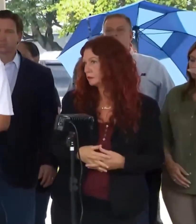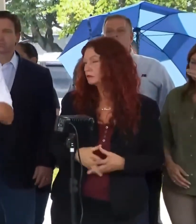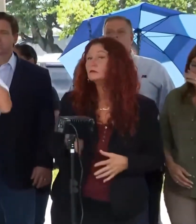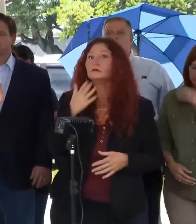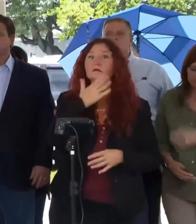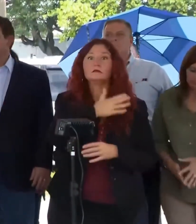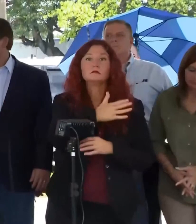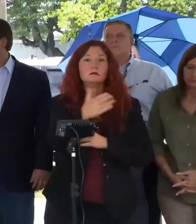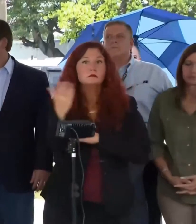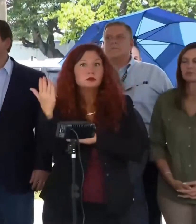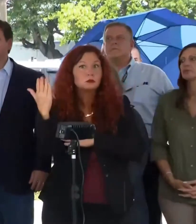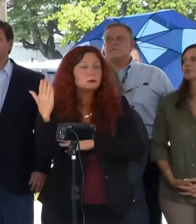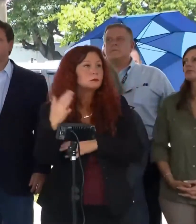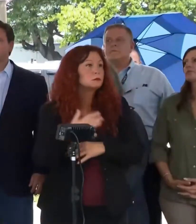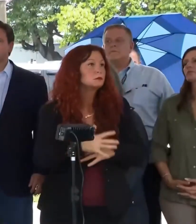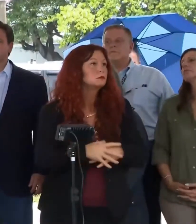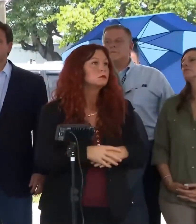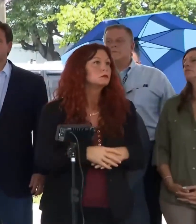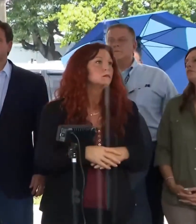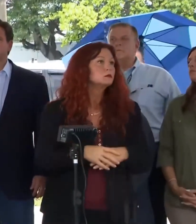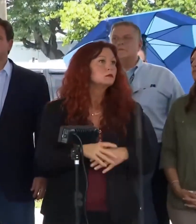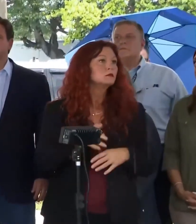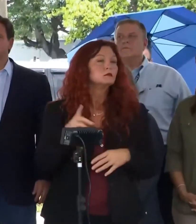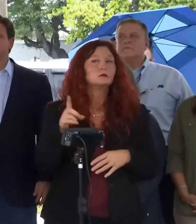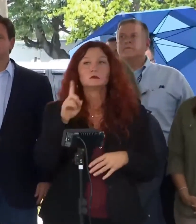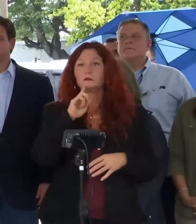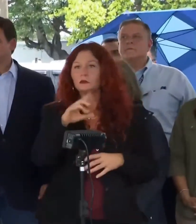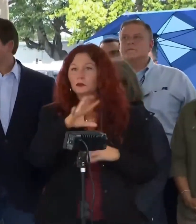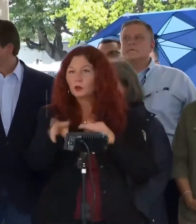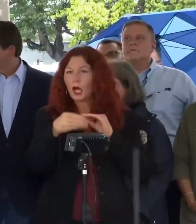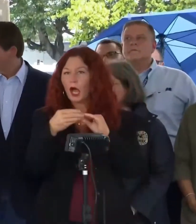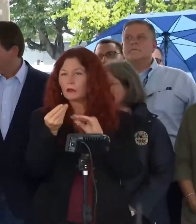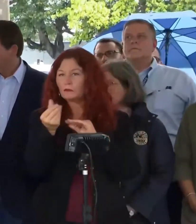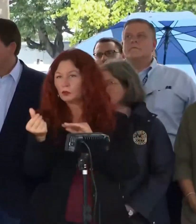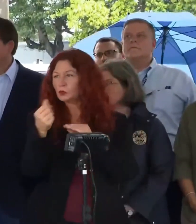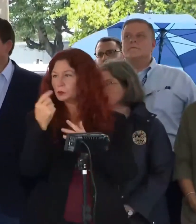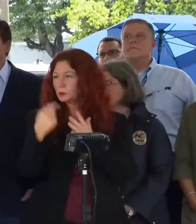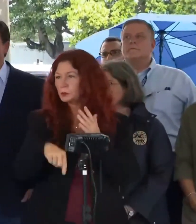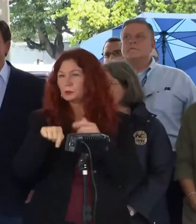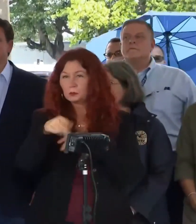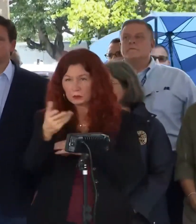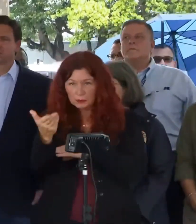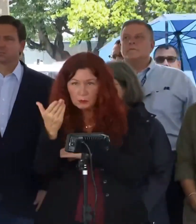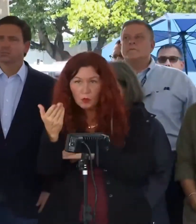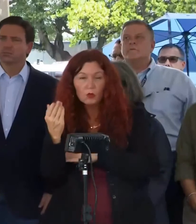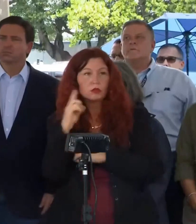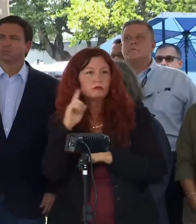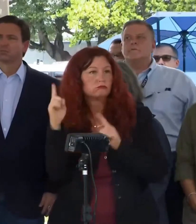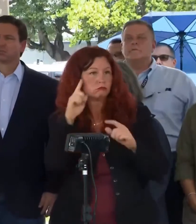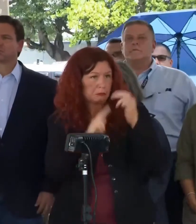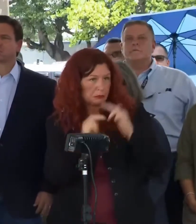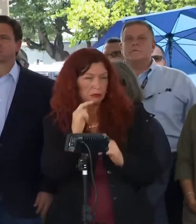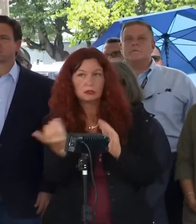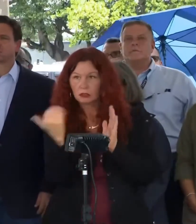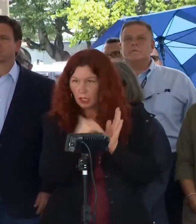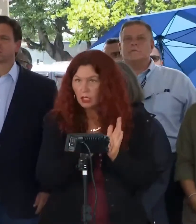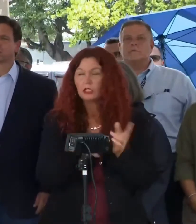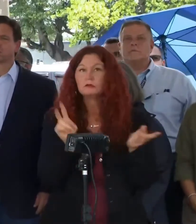Good morning. I would just like to add a few things, talk about I walked the site this morning and tell you what I